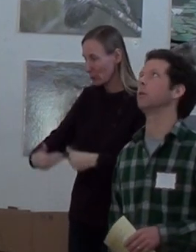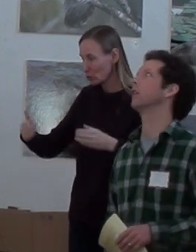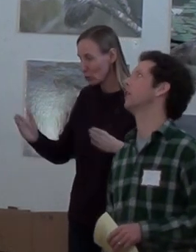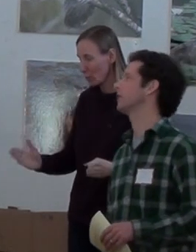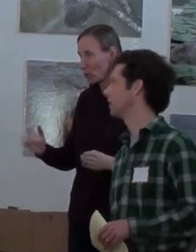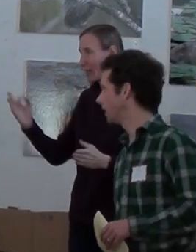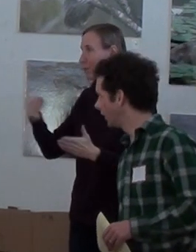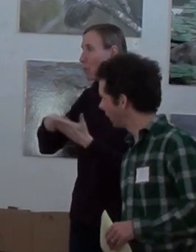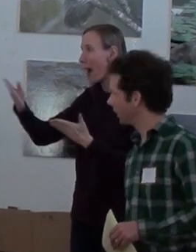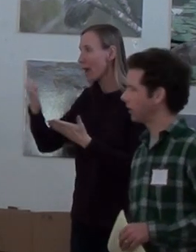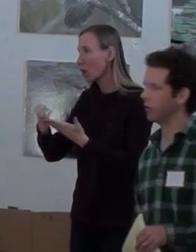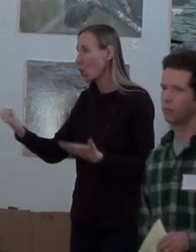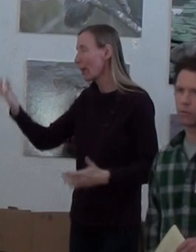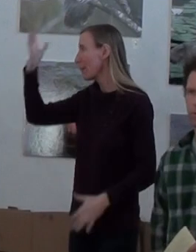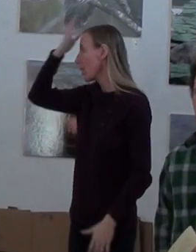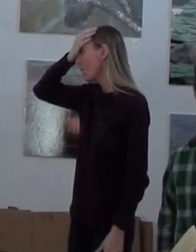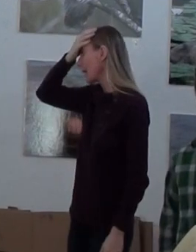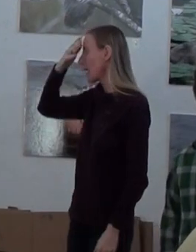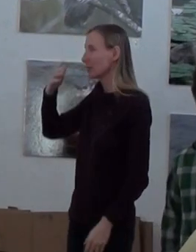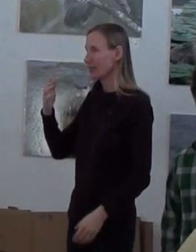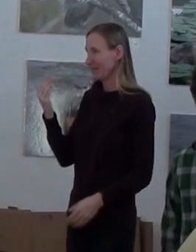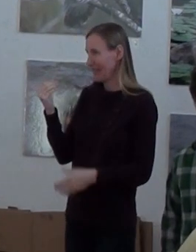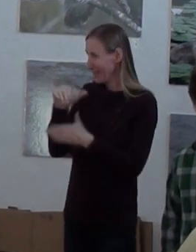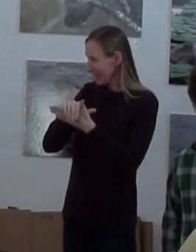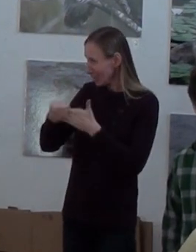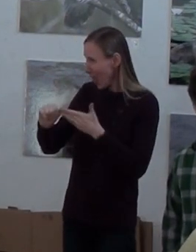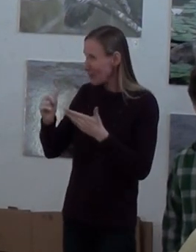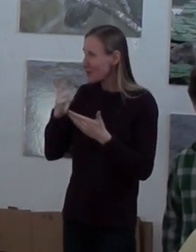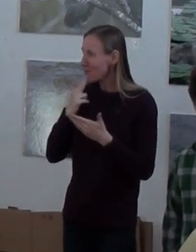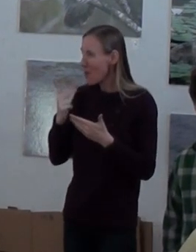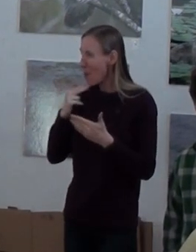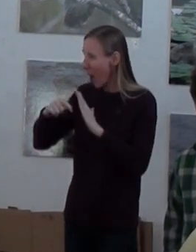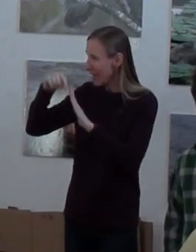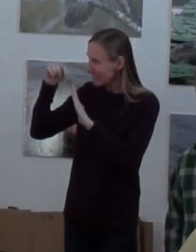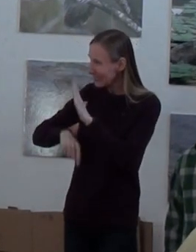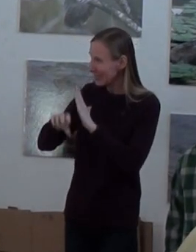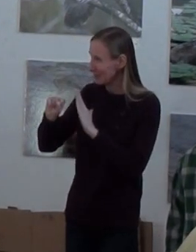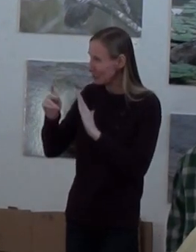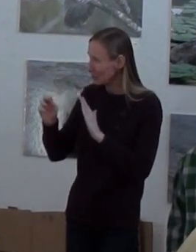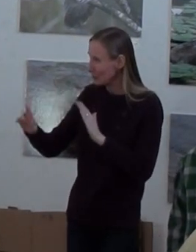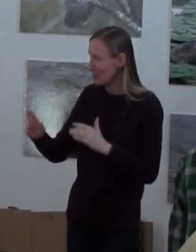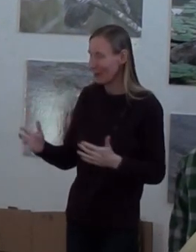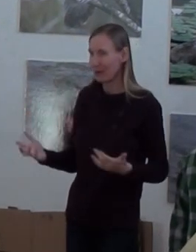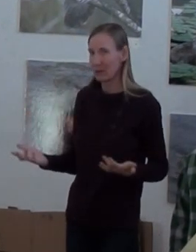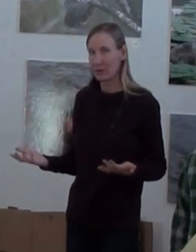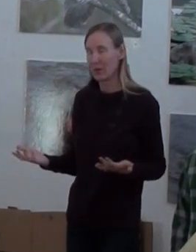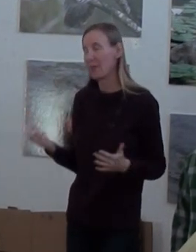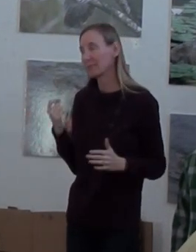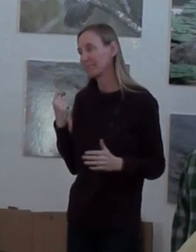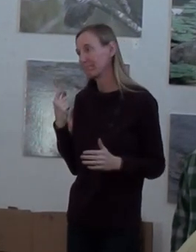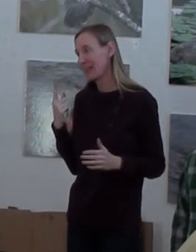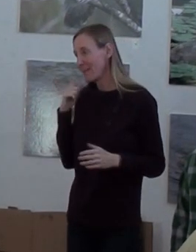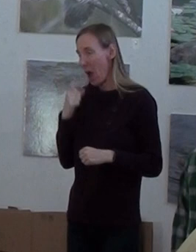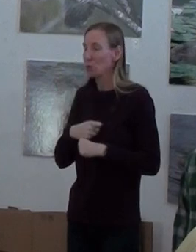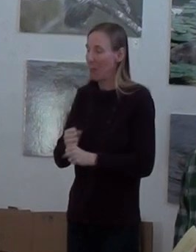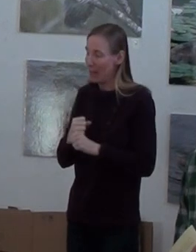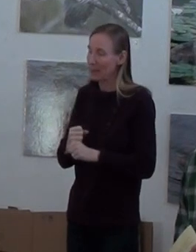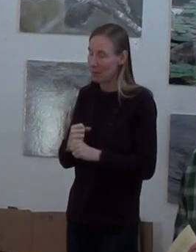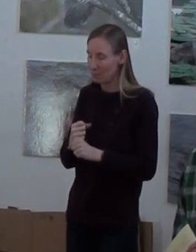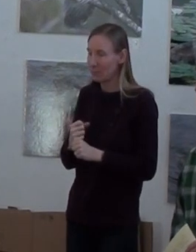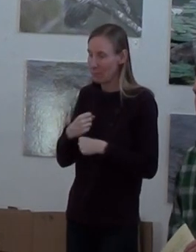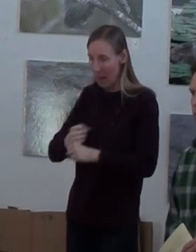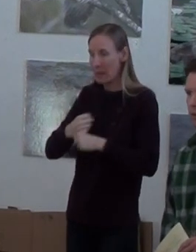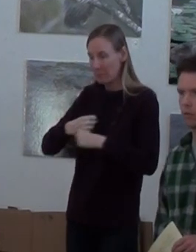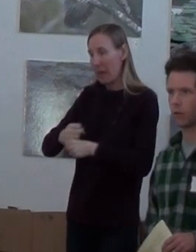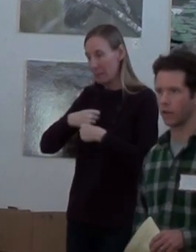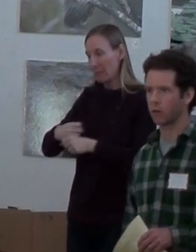your equipment, oh my gosh, you know, $15 for a super, for a deep super? I mean, trust me, I understand what they're, you know, if I was making them, that's all I